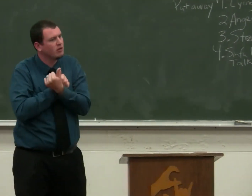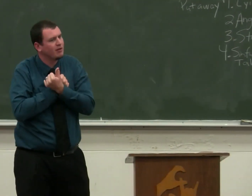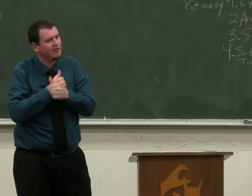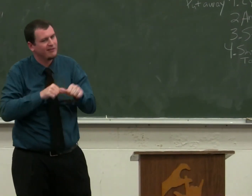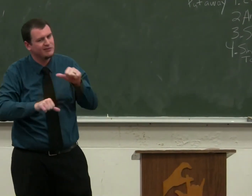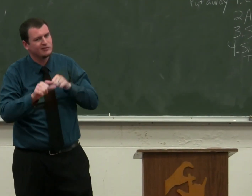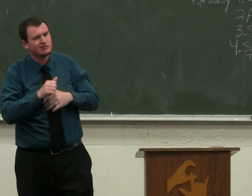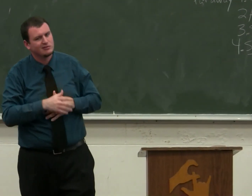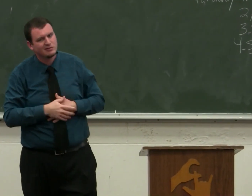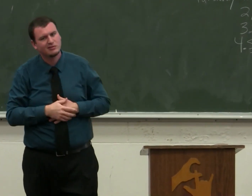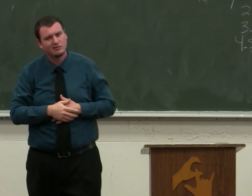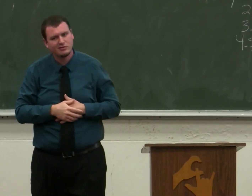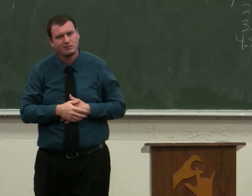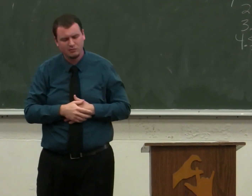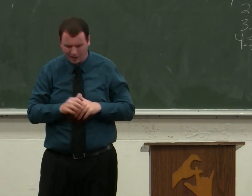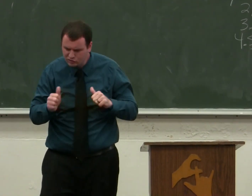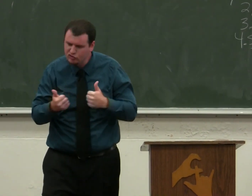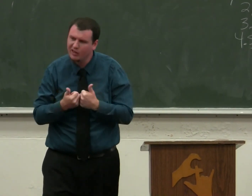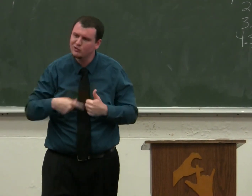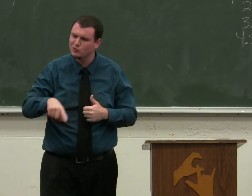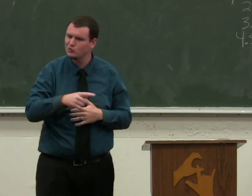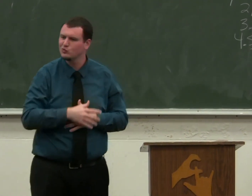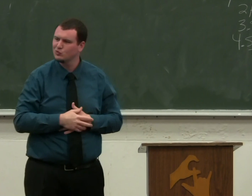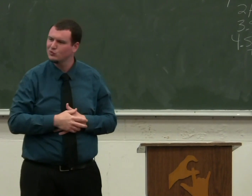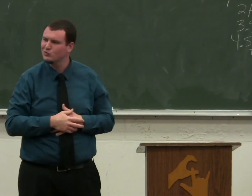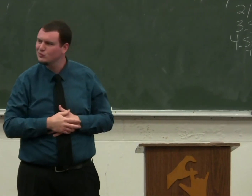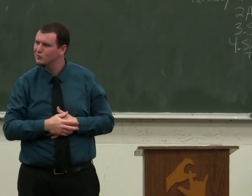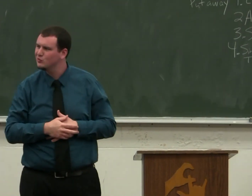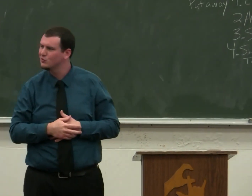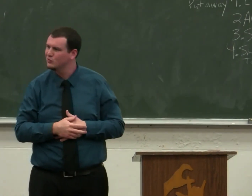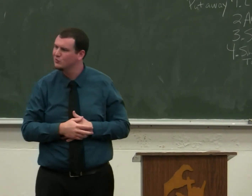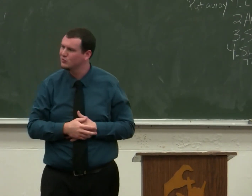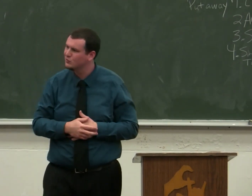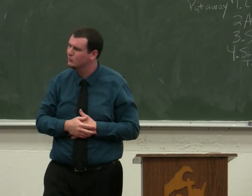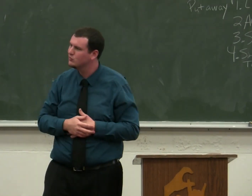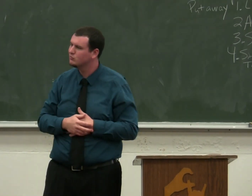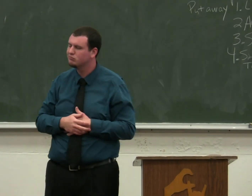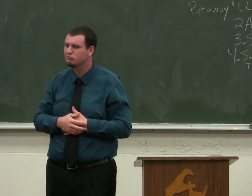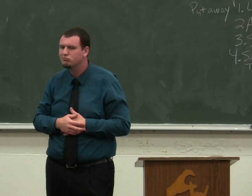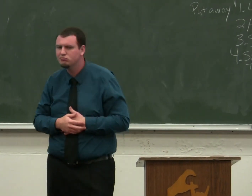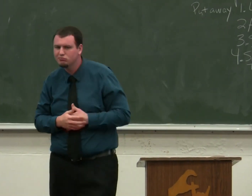Secondly, forgive each other. I challenge you.